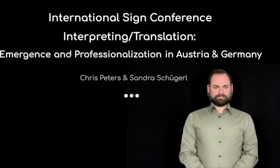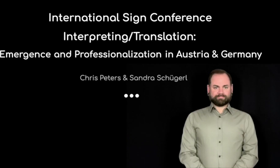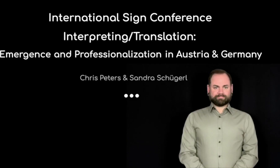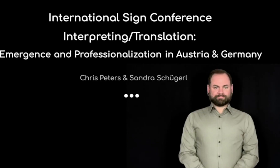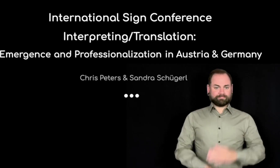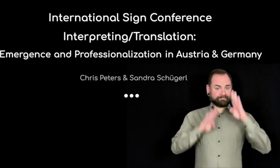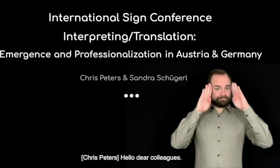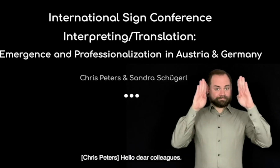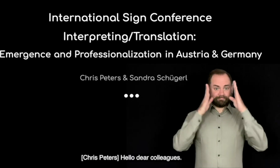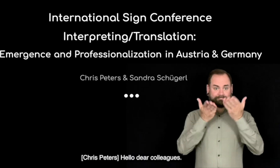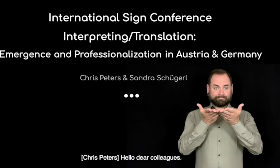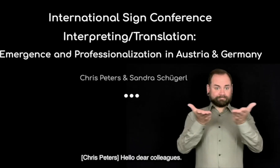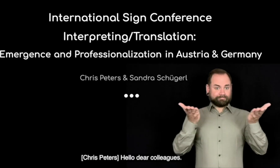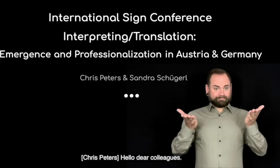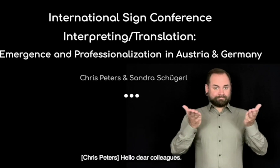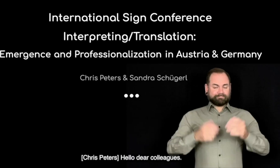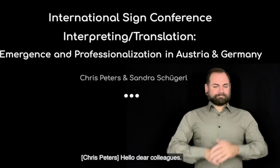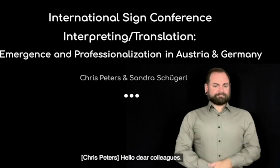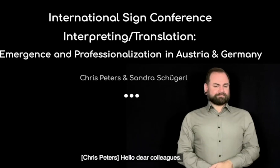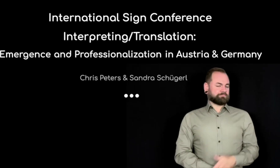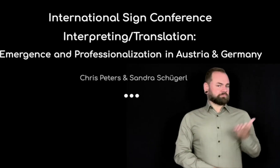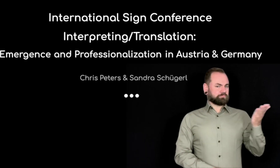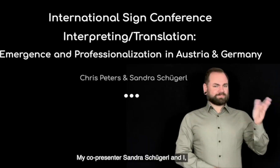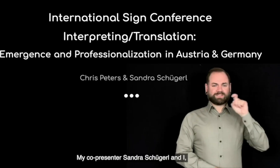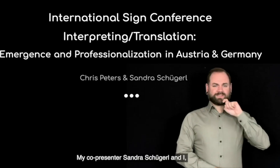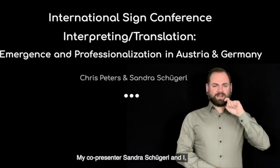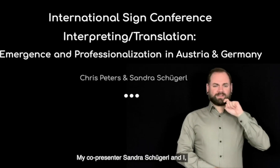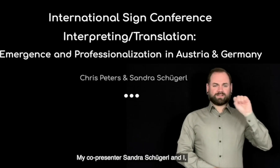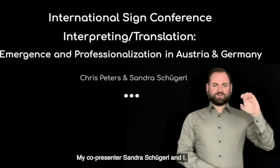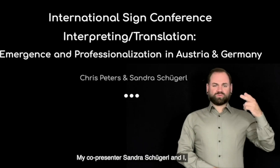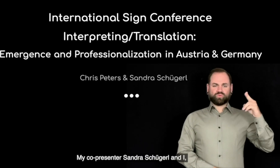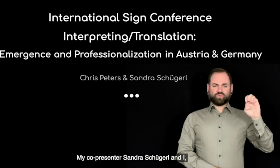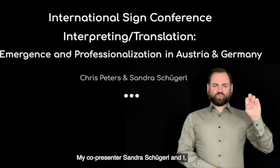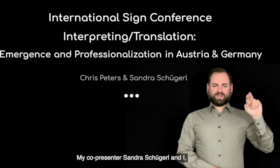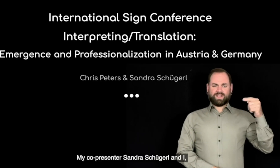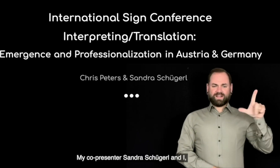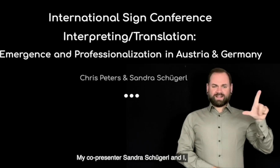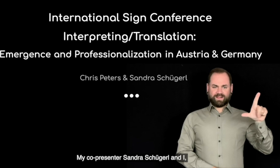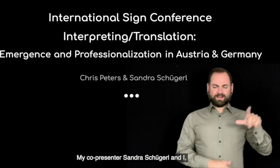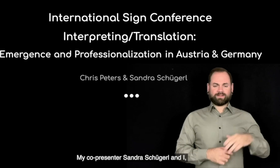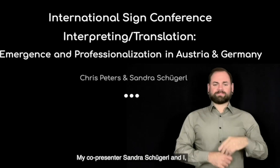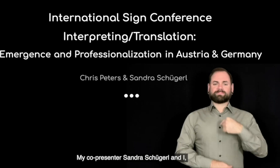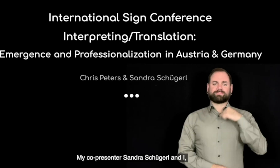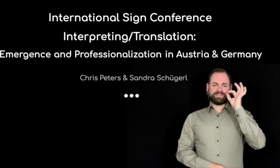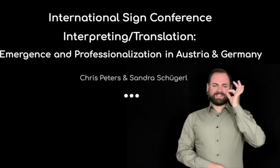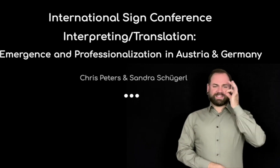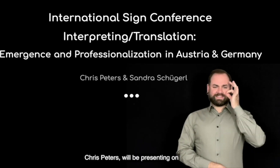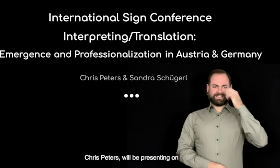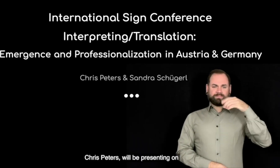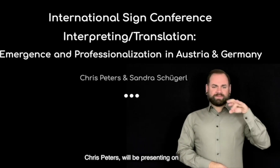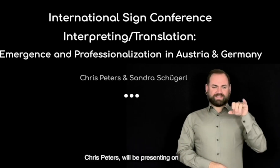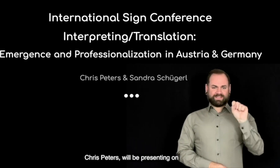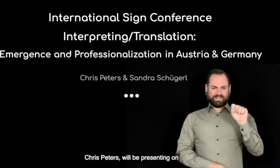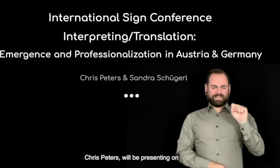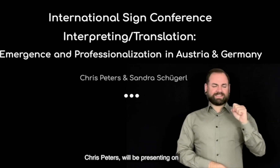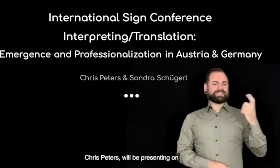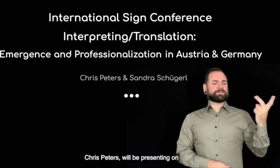Hello, dear colleagues. My co-presenter, Sandra Sugerl, and I, Chris Peters, will be presenting on International Sign